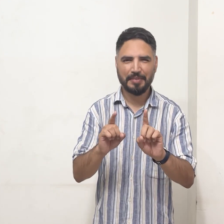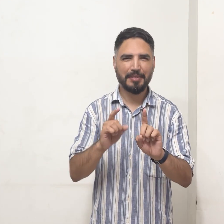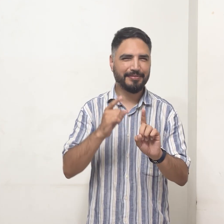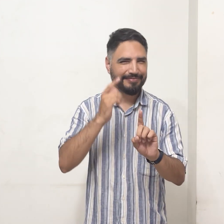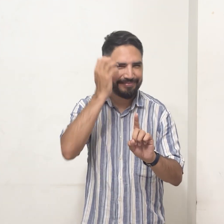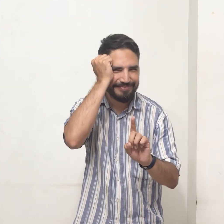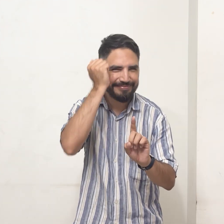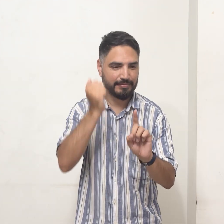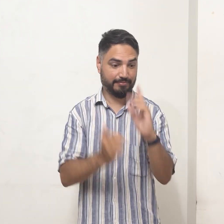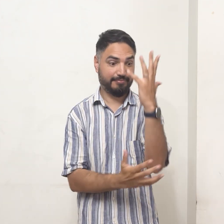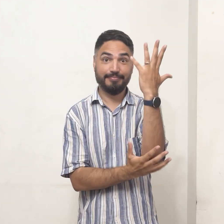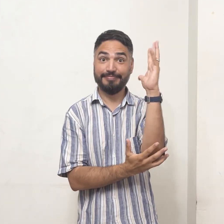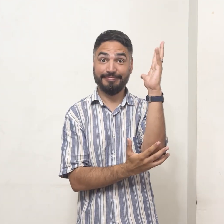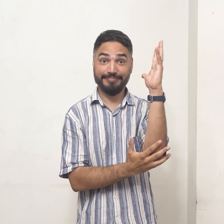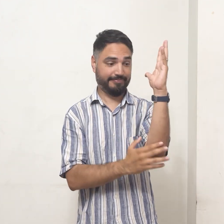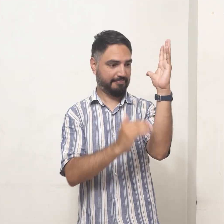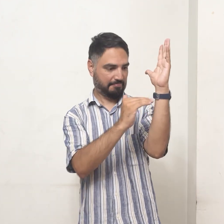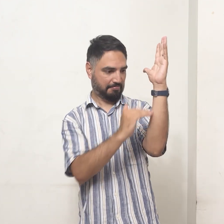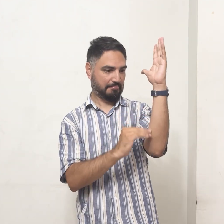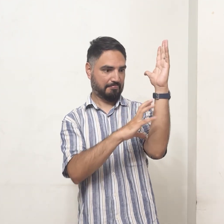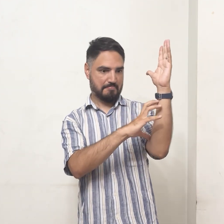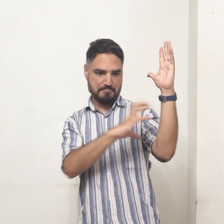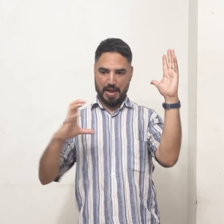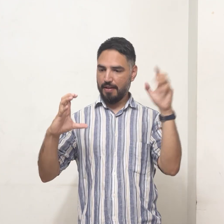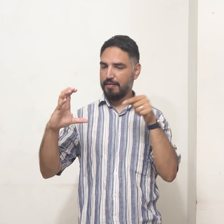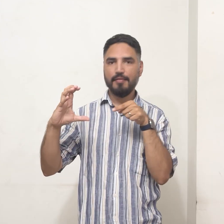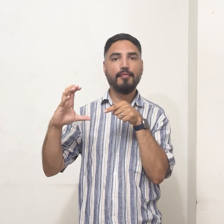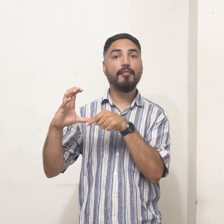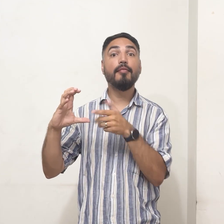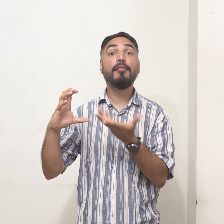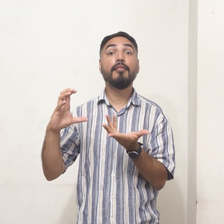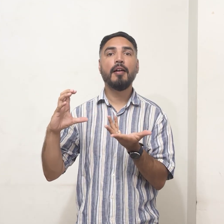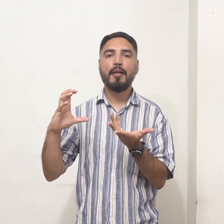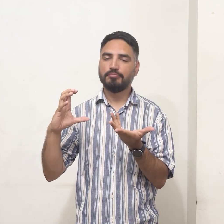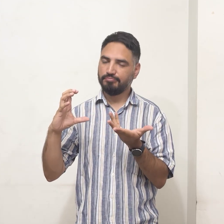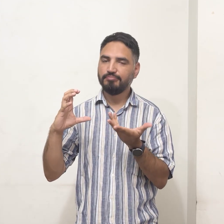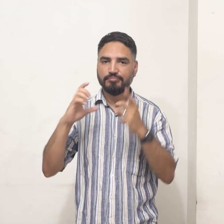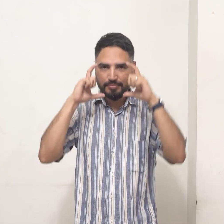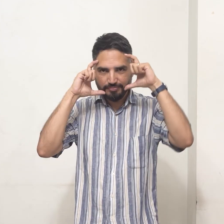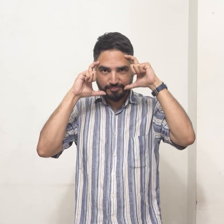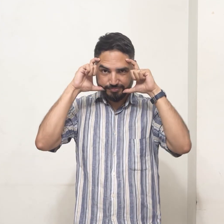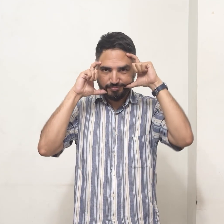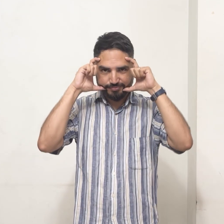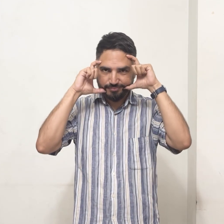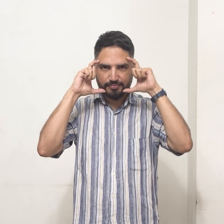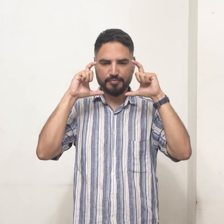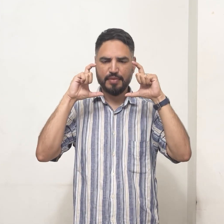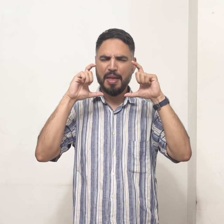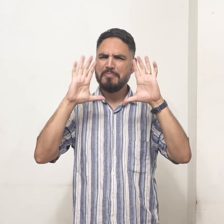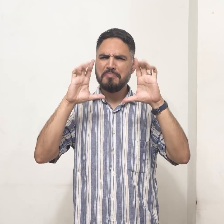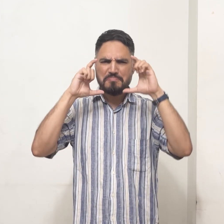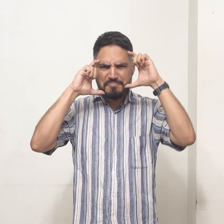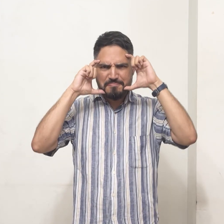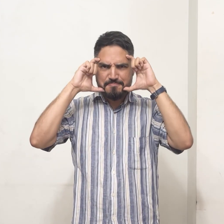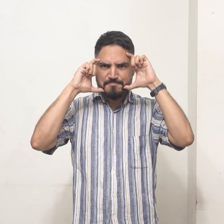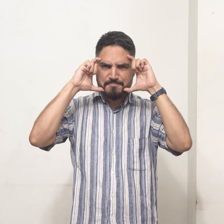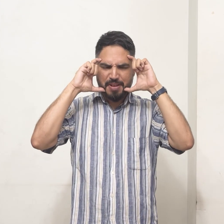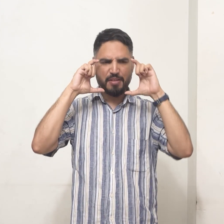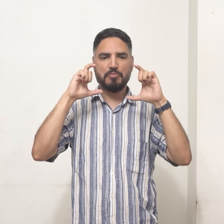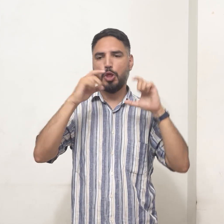Do you remember the tree we talked about where the trunk represented facial expression? Well, we can divide facial expression